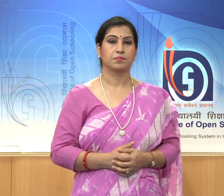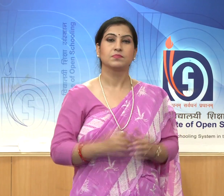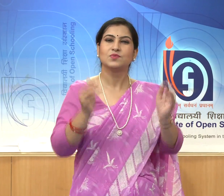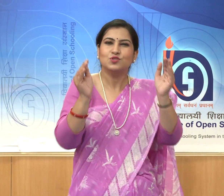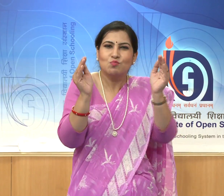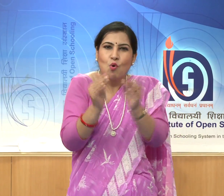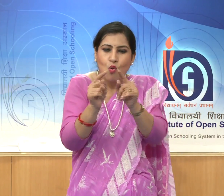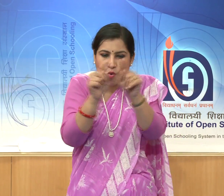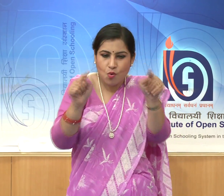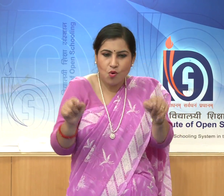small